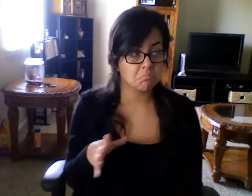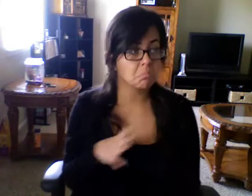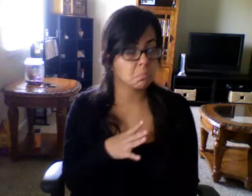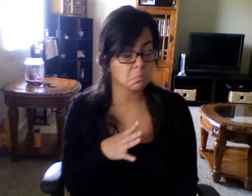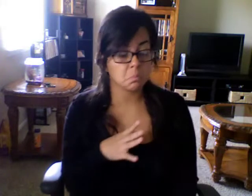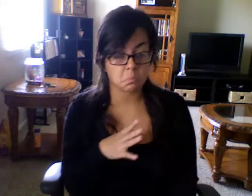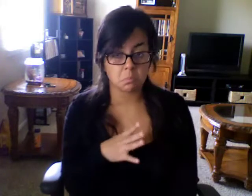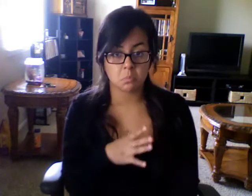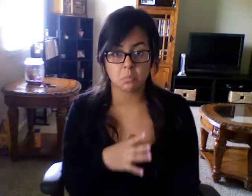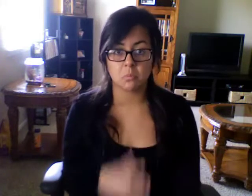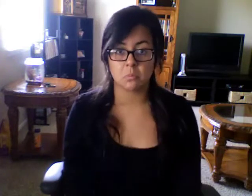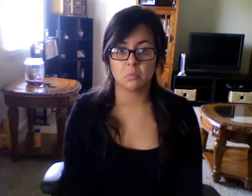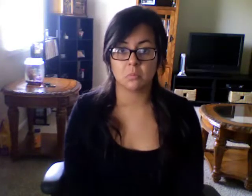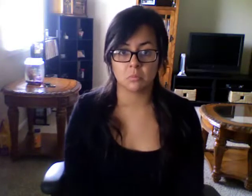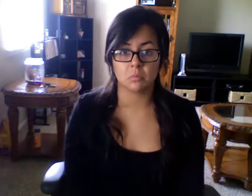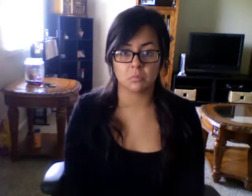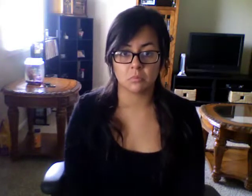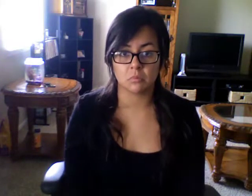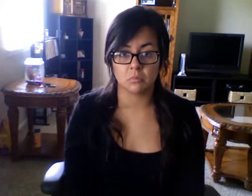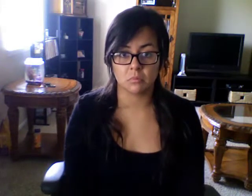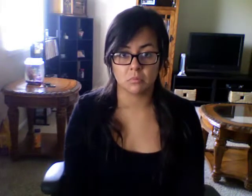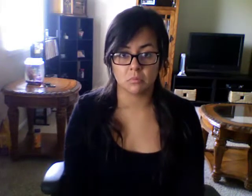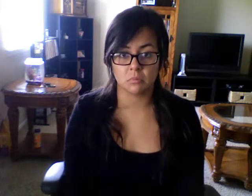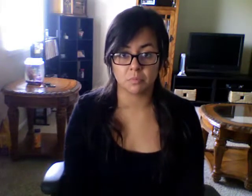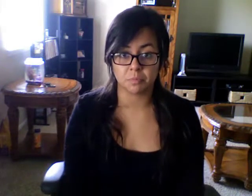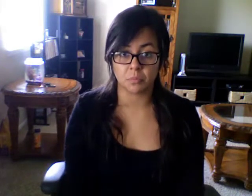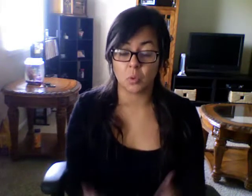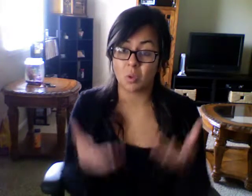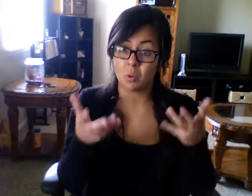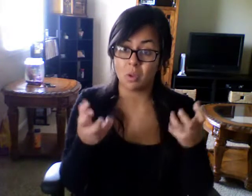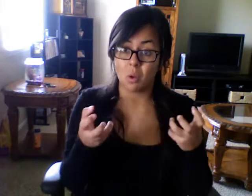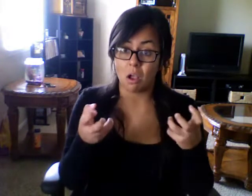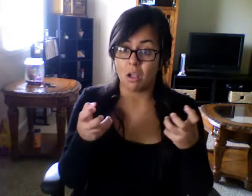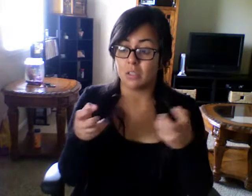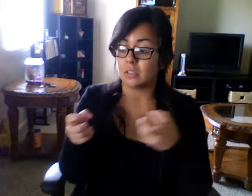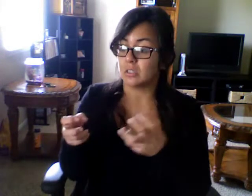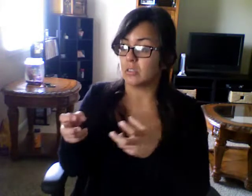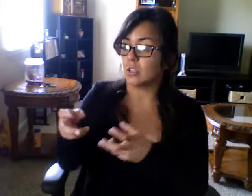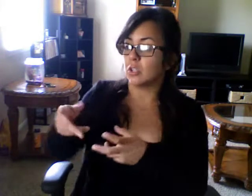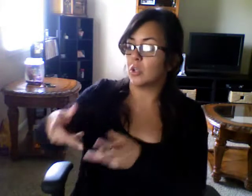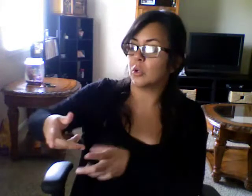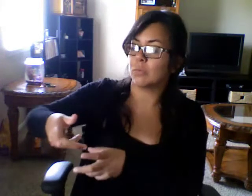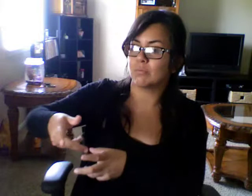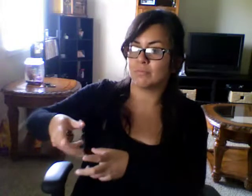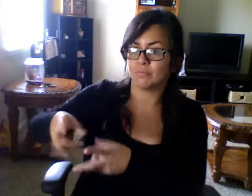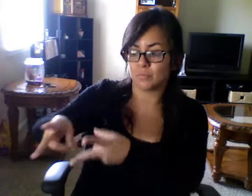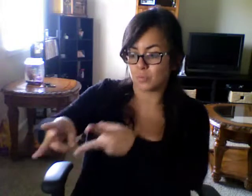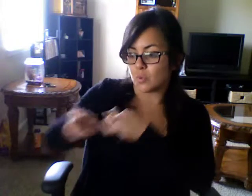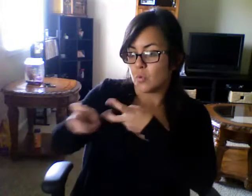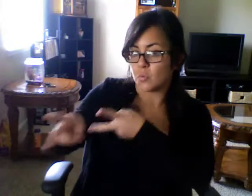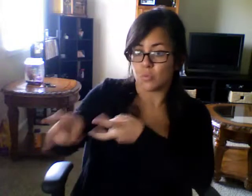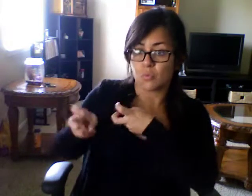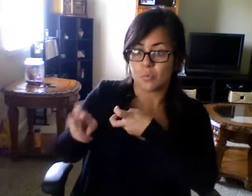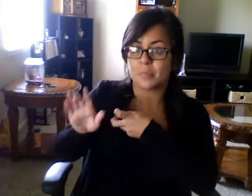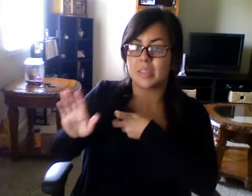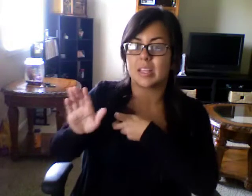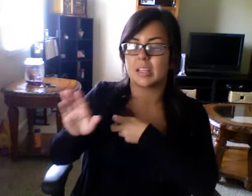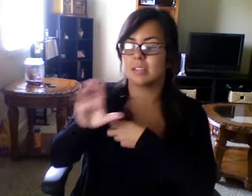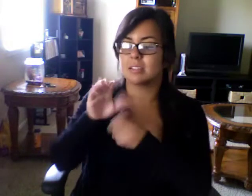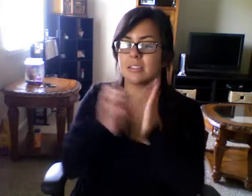it across town and put it into mice and try to do a clinical trial at a stage with a prototype drug? Well, that would be, of course, impossible and rightly